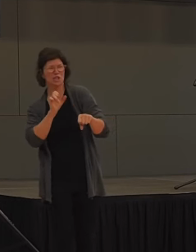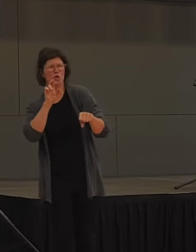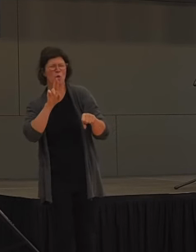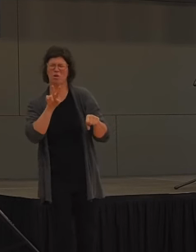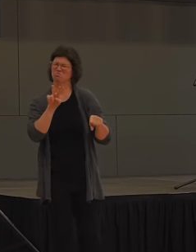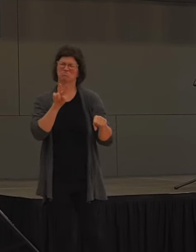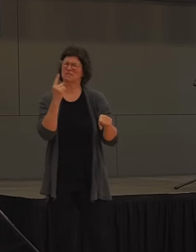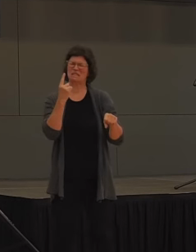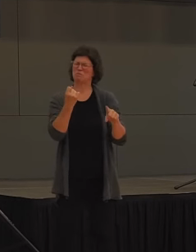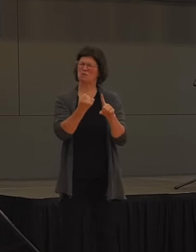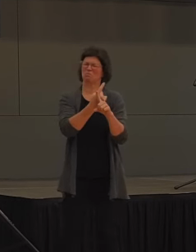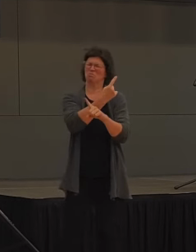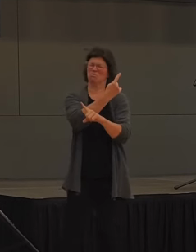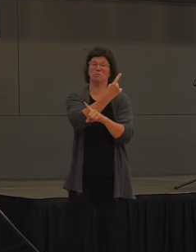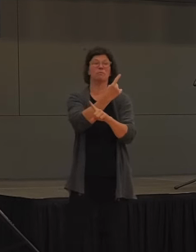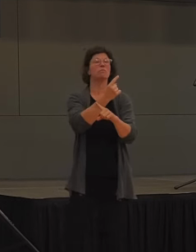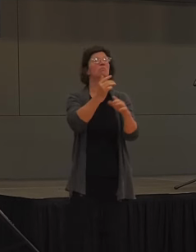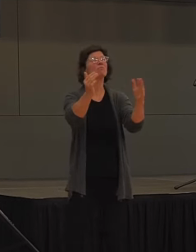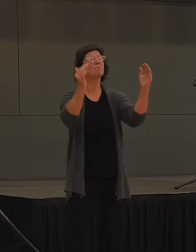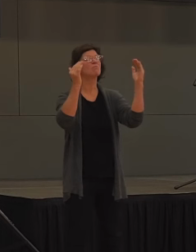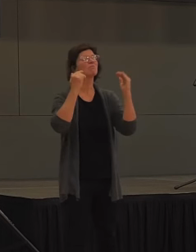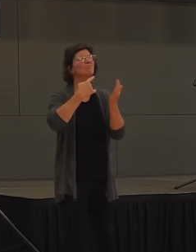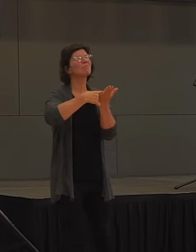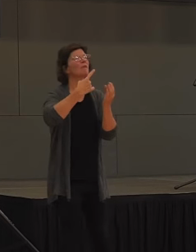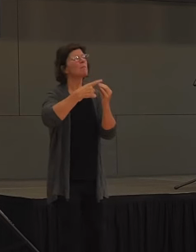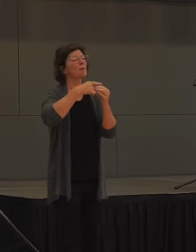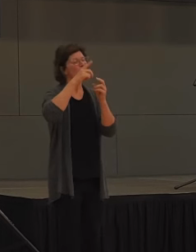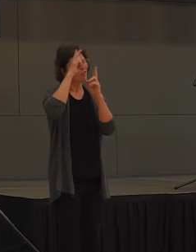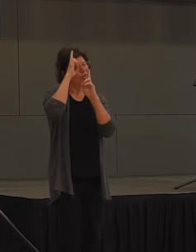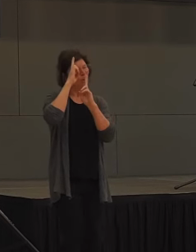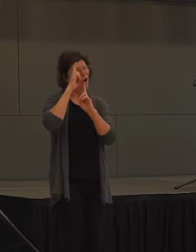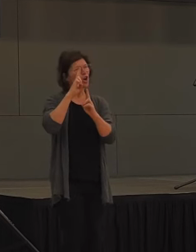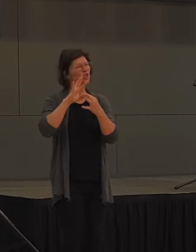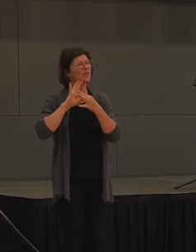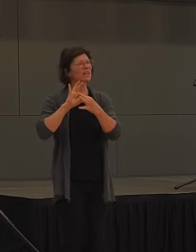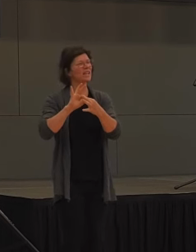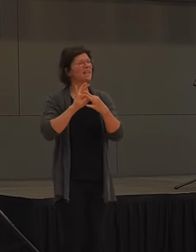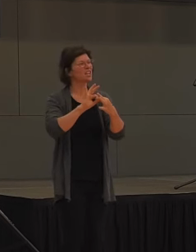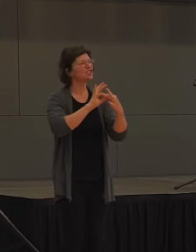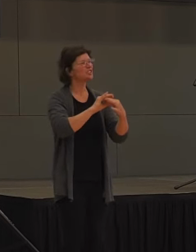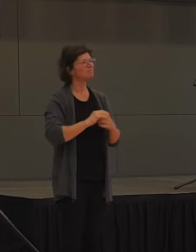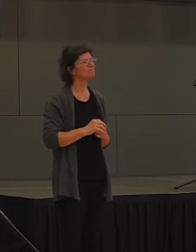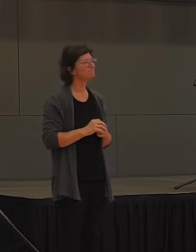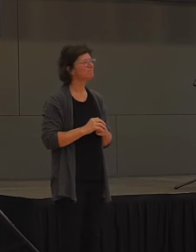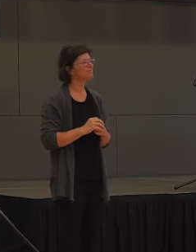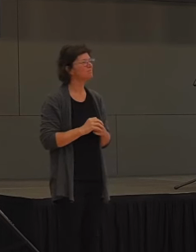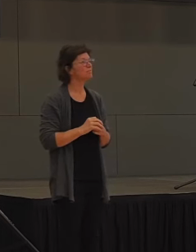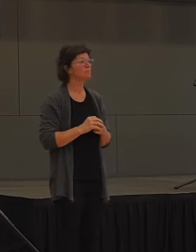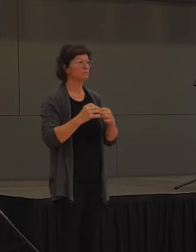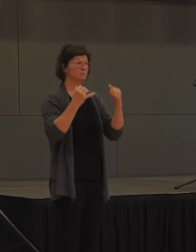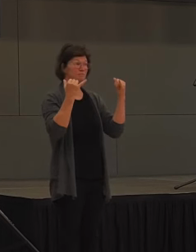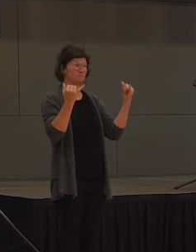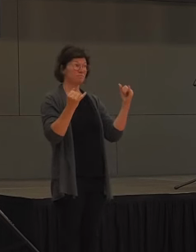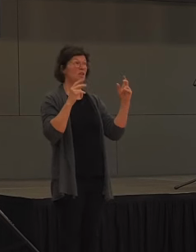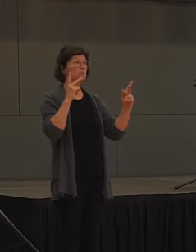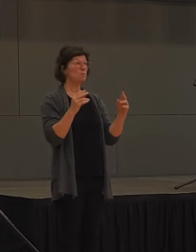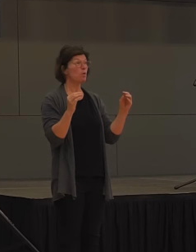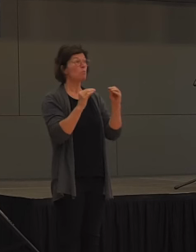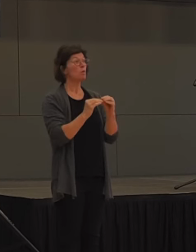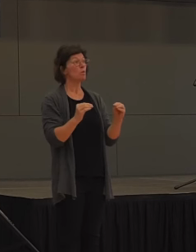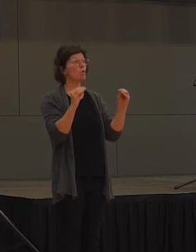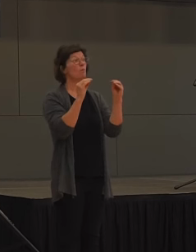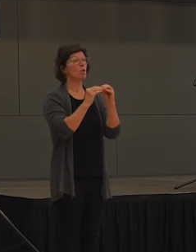about honoring connection as we age. A lot of people are concerned nowadays